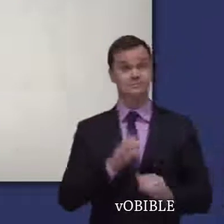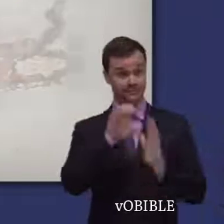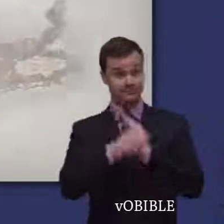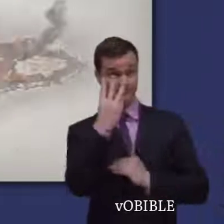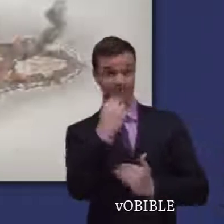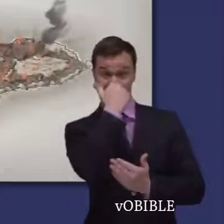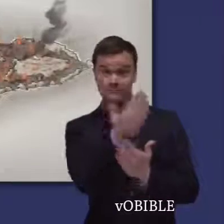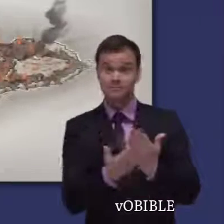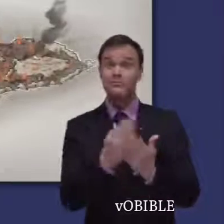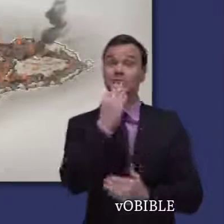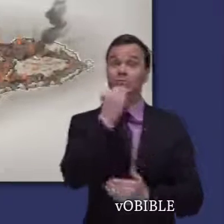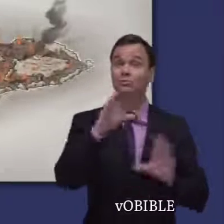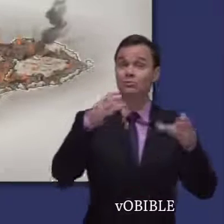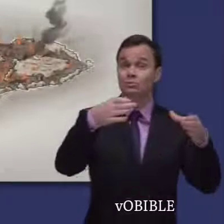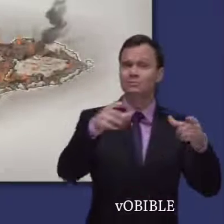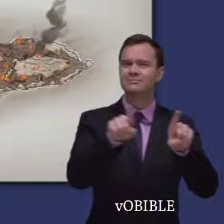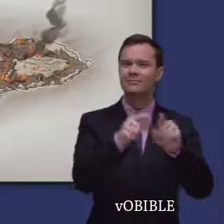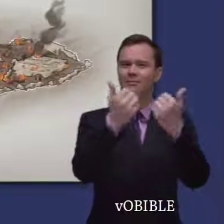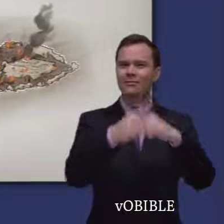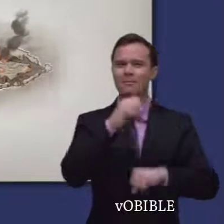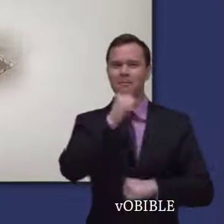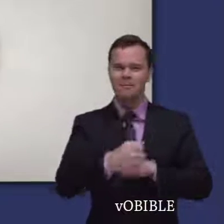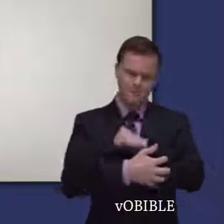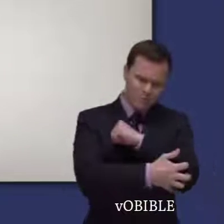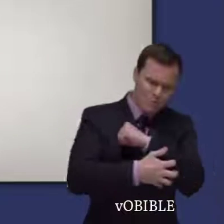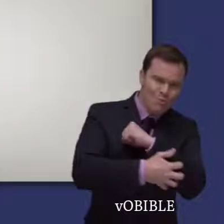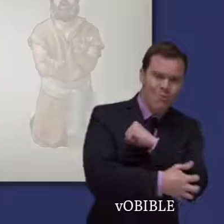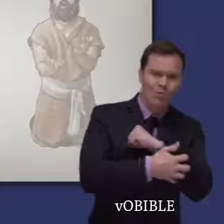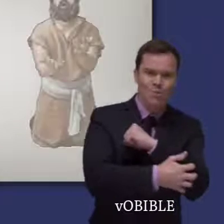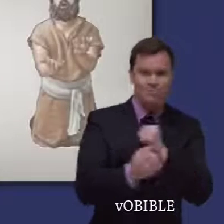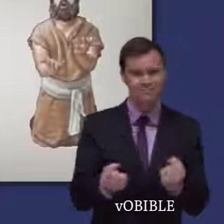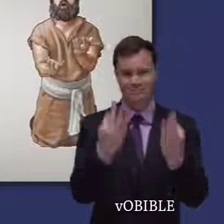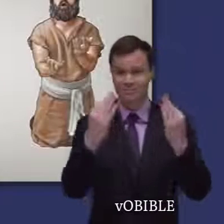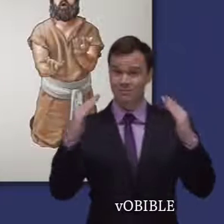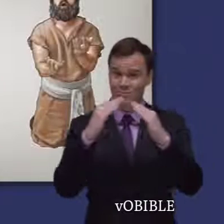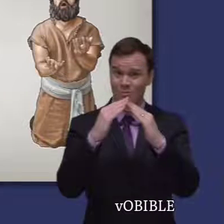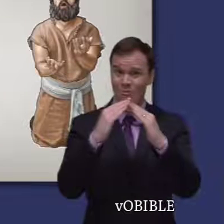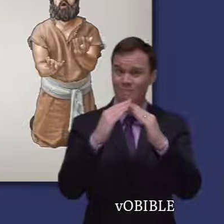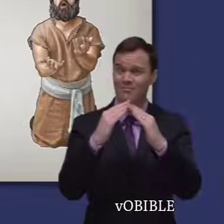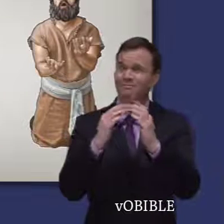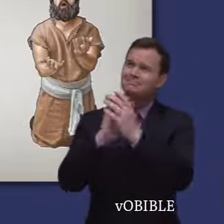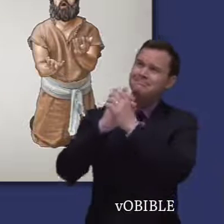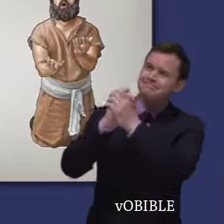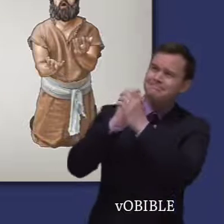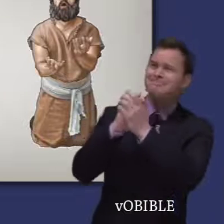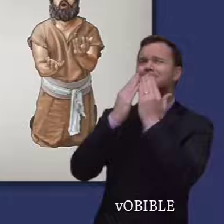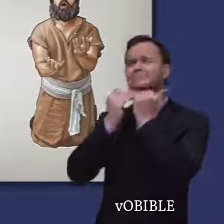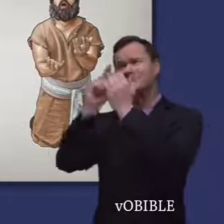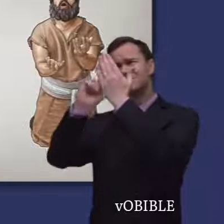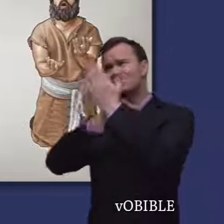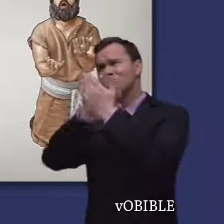In chapter 3, Jeremiah speaks of the desolate nation as an afflicted man who pleads with Jehovah to remember